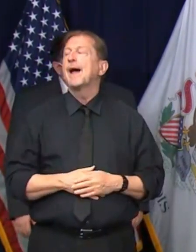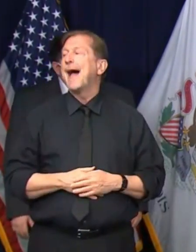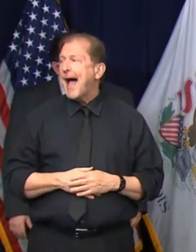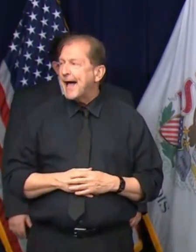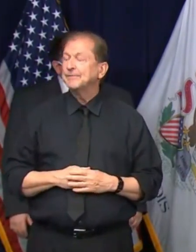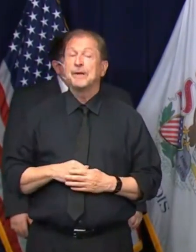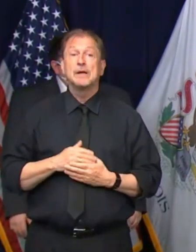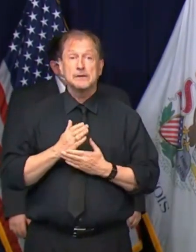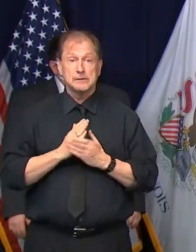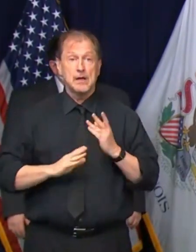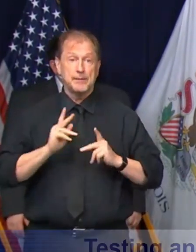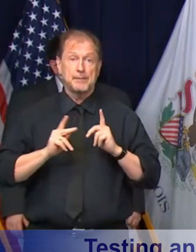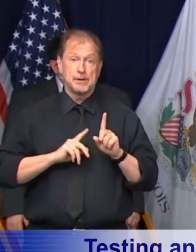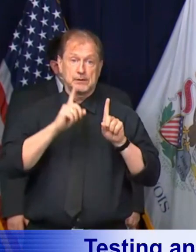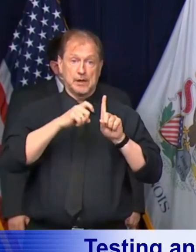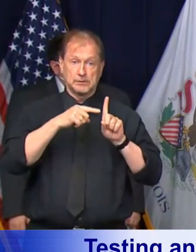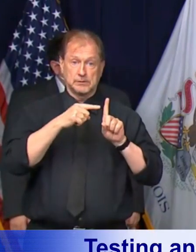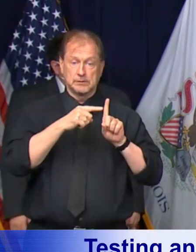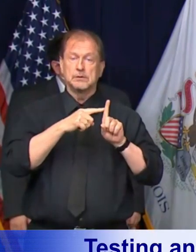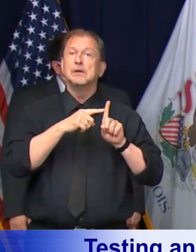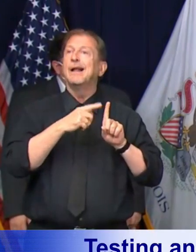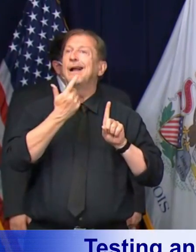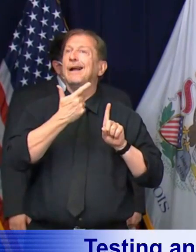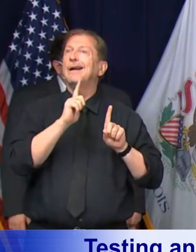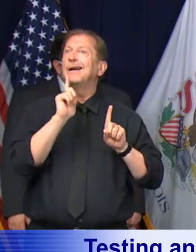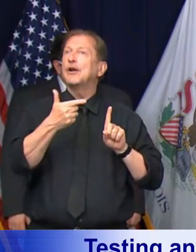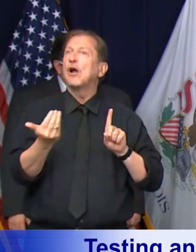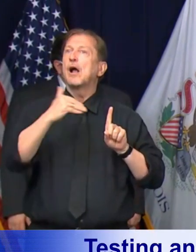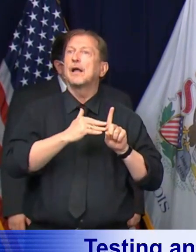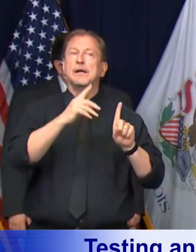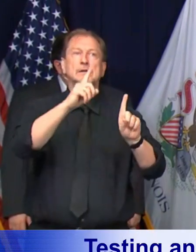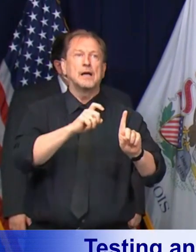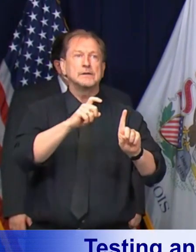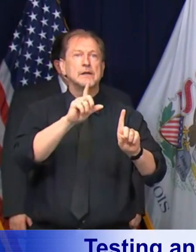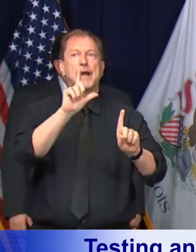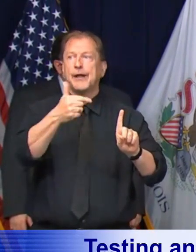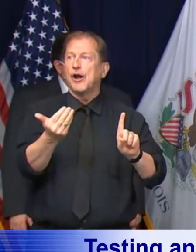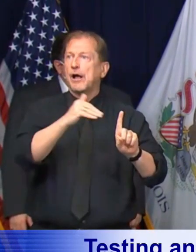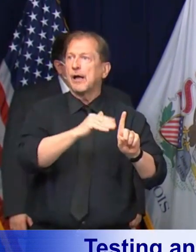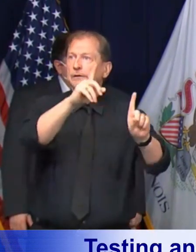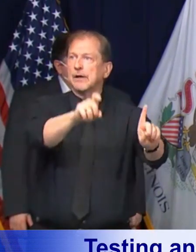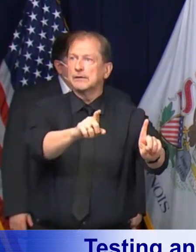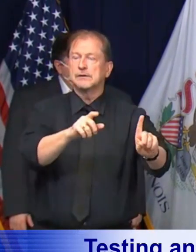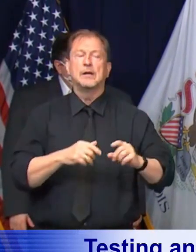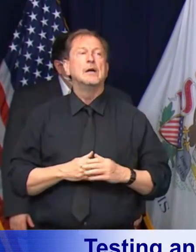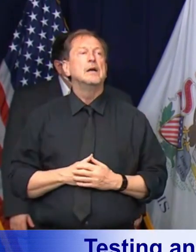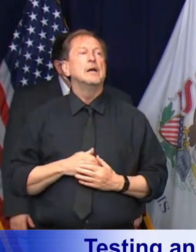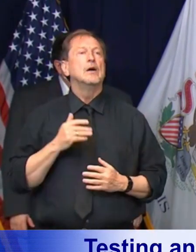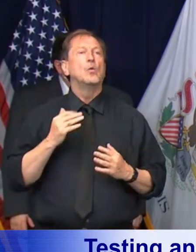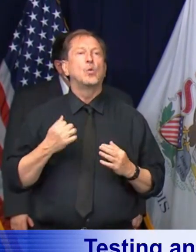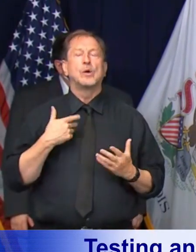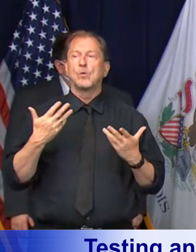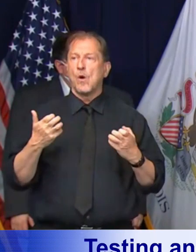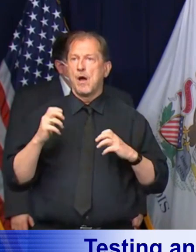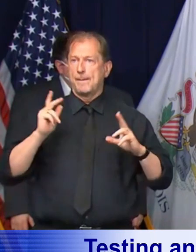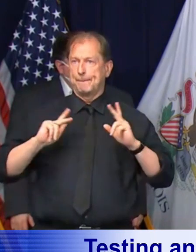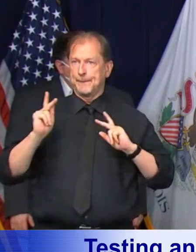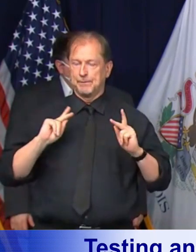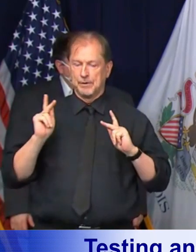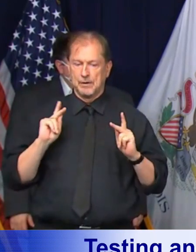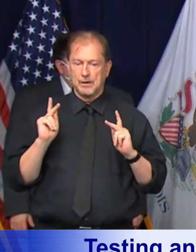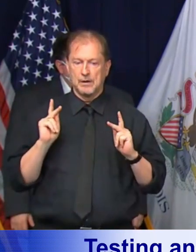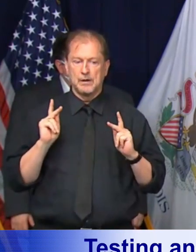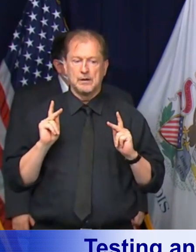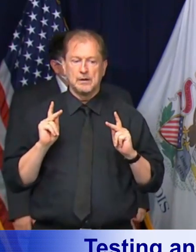multiple specimens that were taken, and so if you want to have the positivity rate for people over